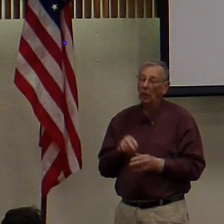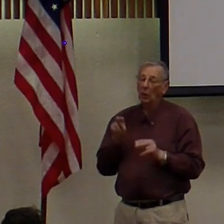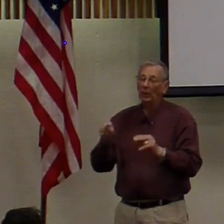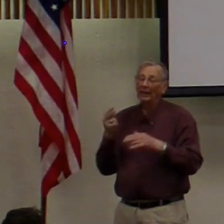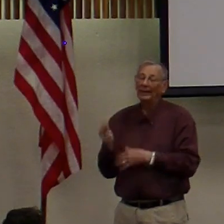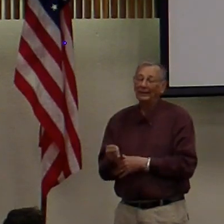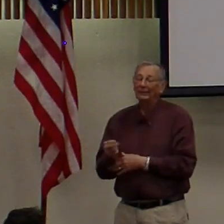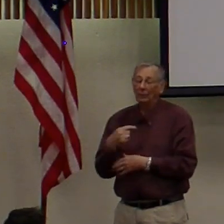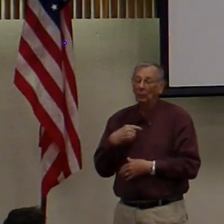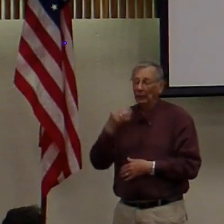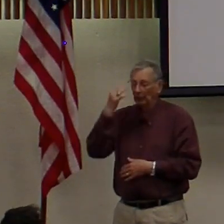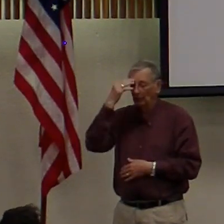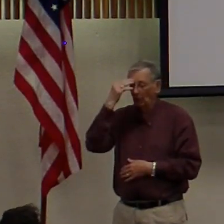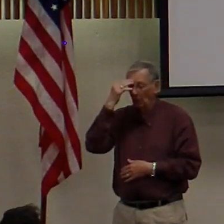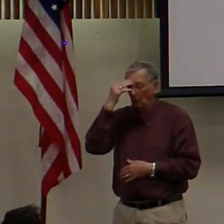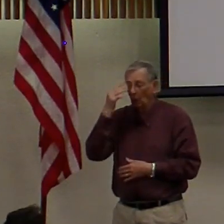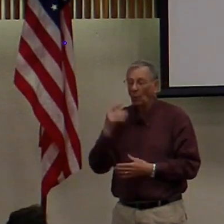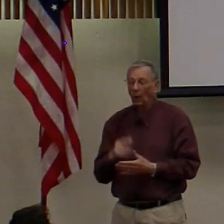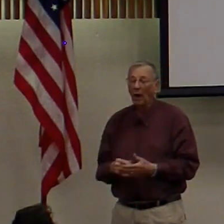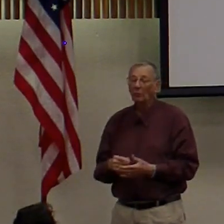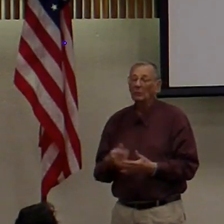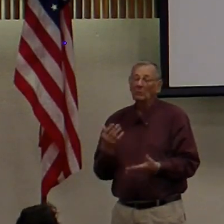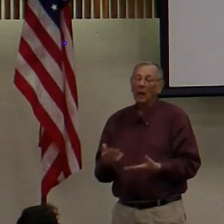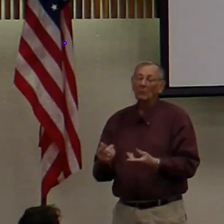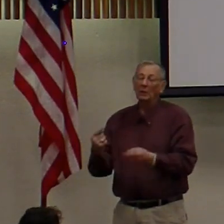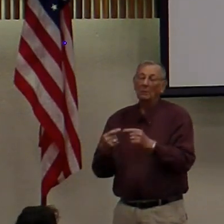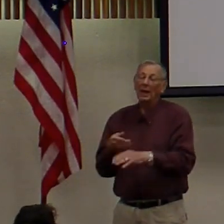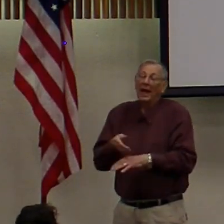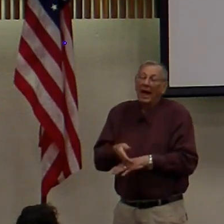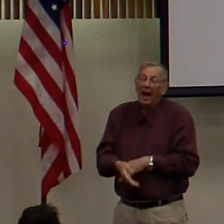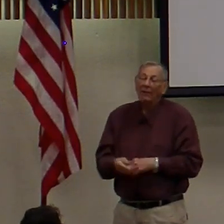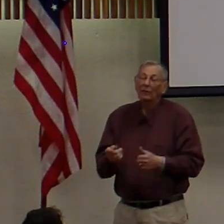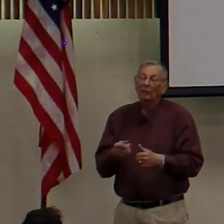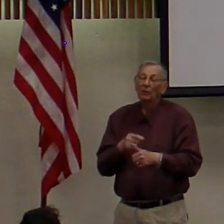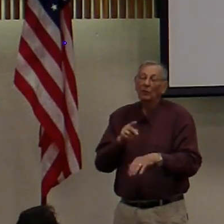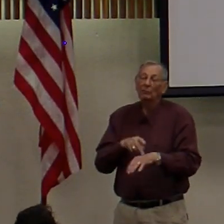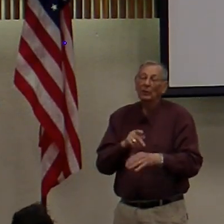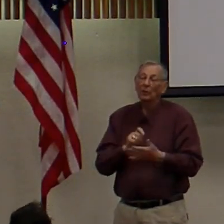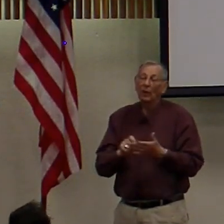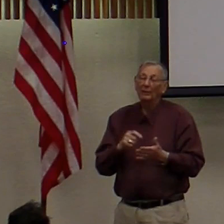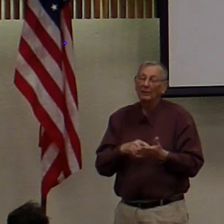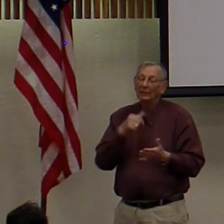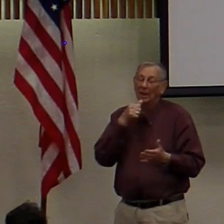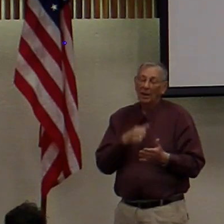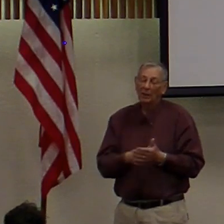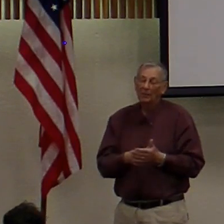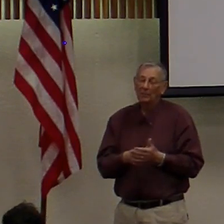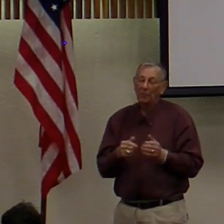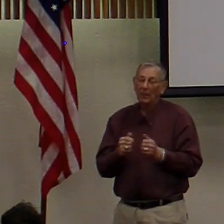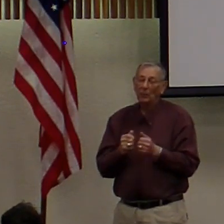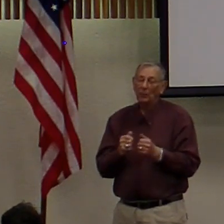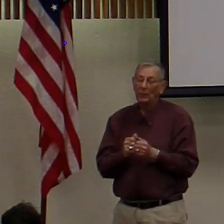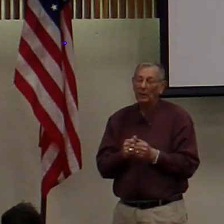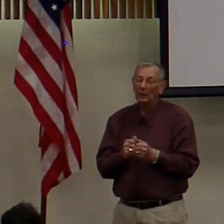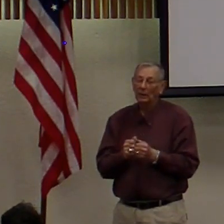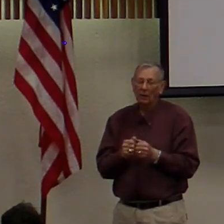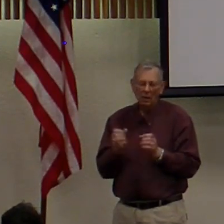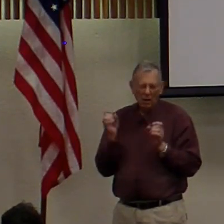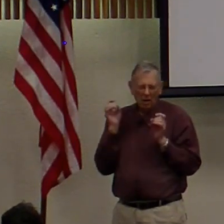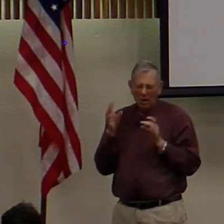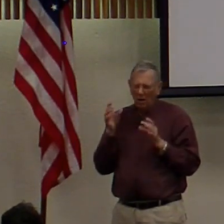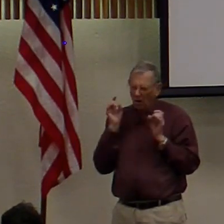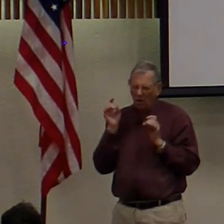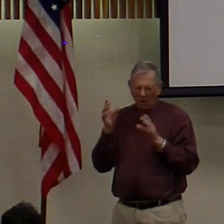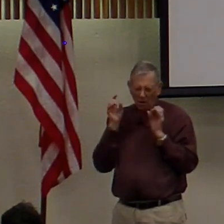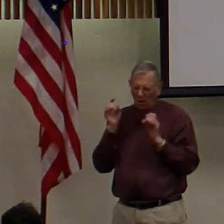history, we know for what was probably coming after First Peter writes this letter was incredibly horrible to